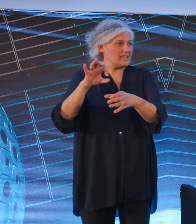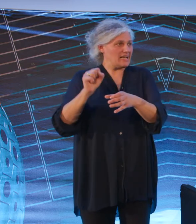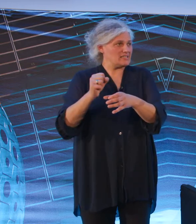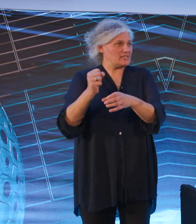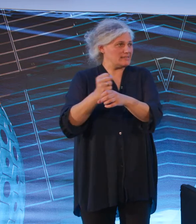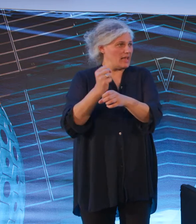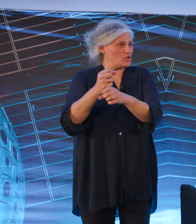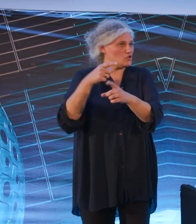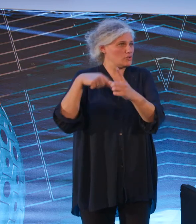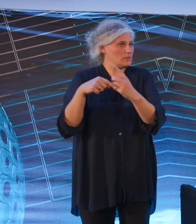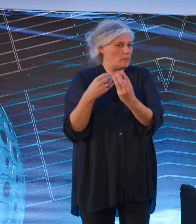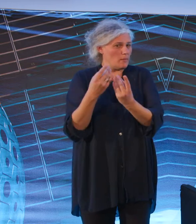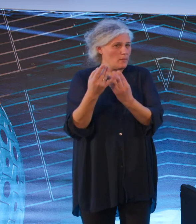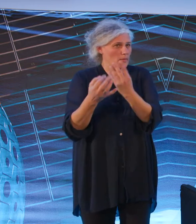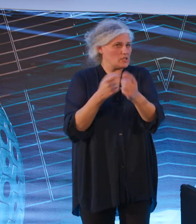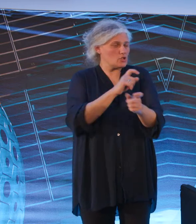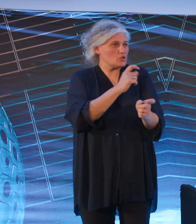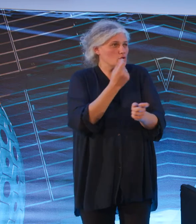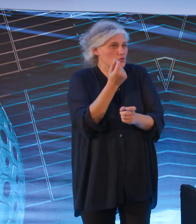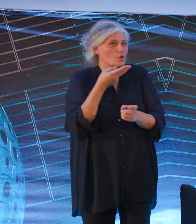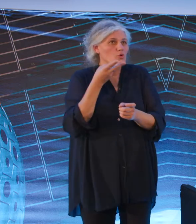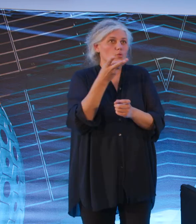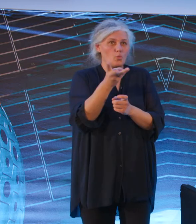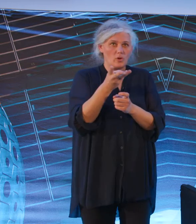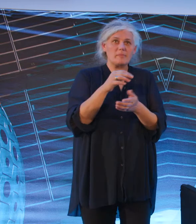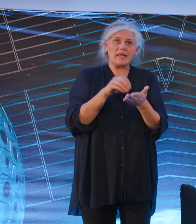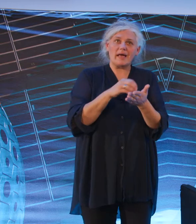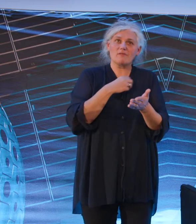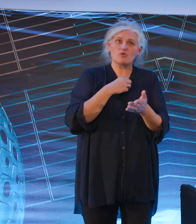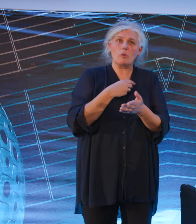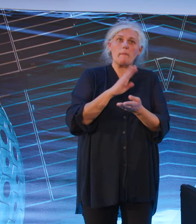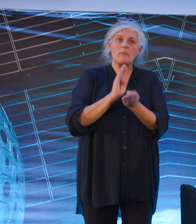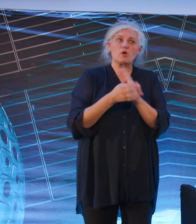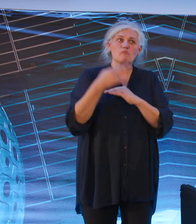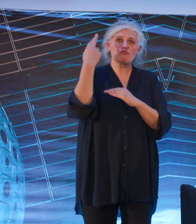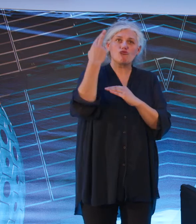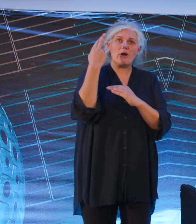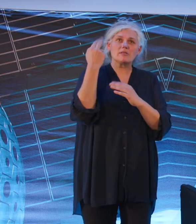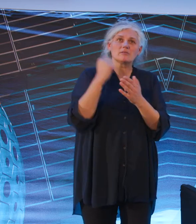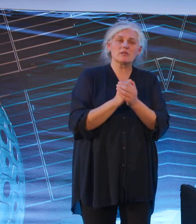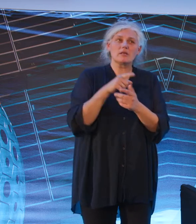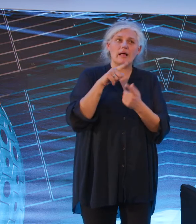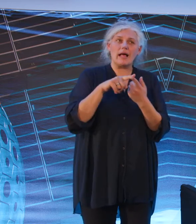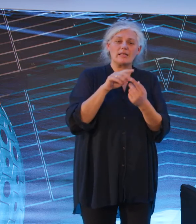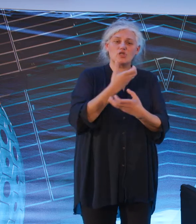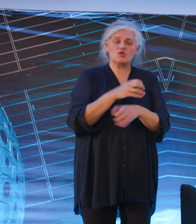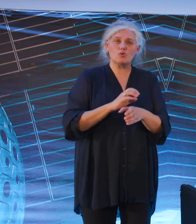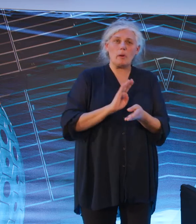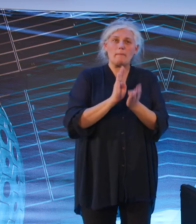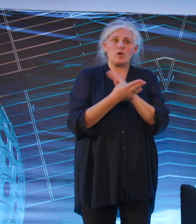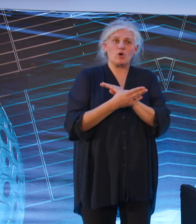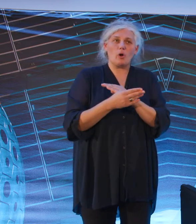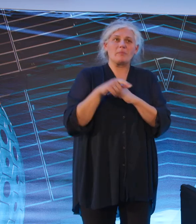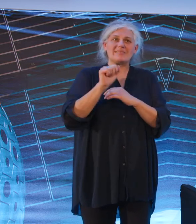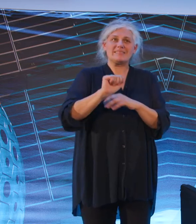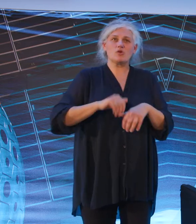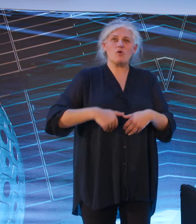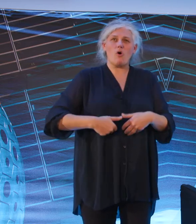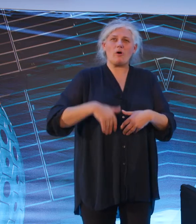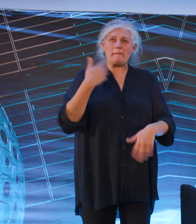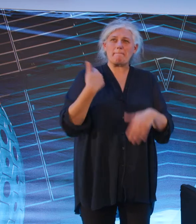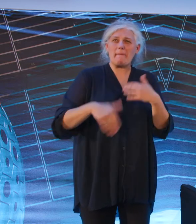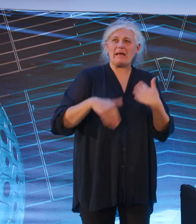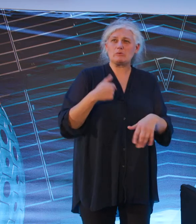dwindling. Soon, the rationing will have to begin, and while the children might be able to quieten the cries of their hunger